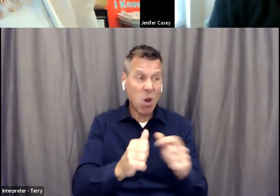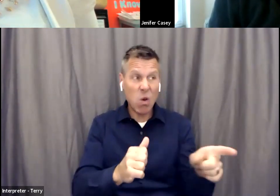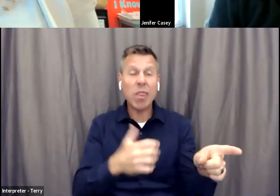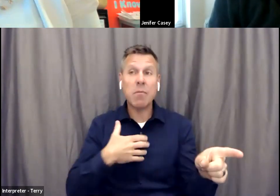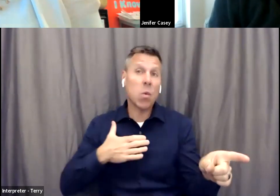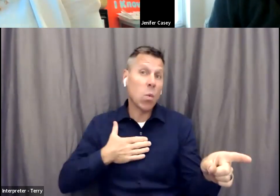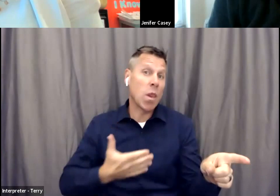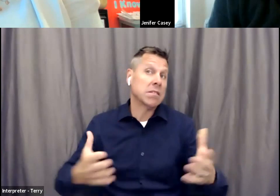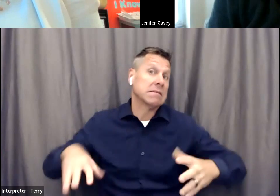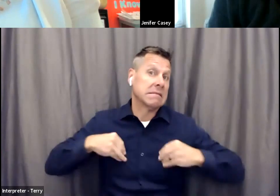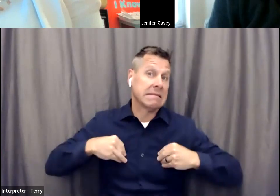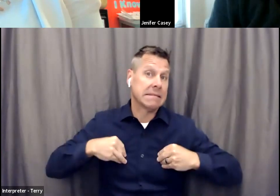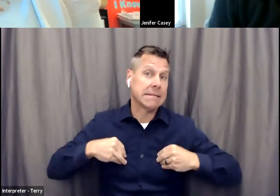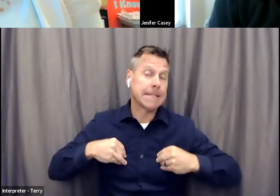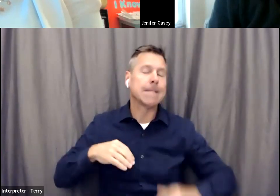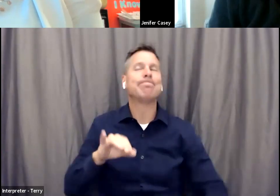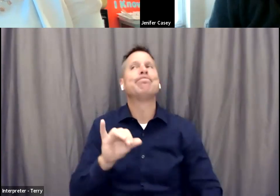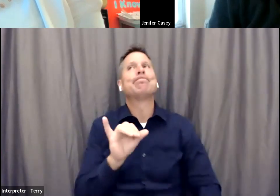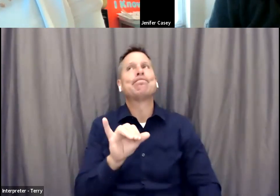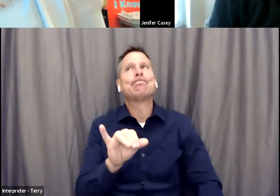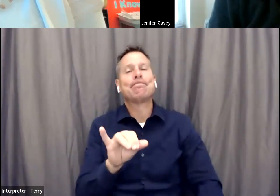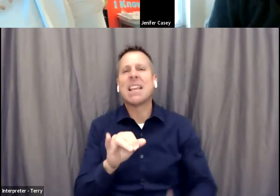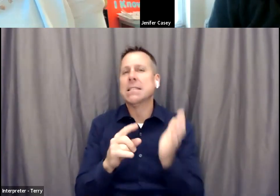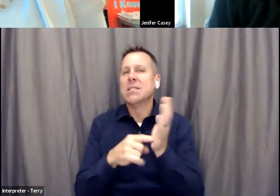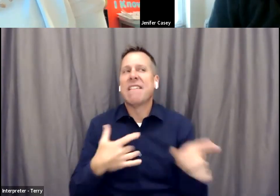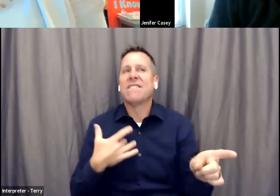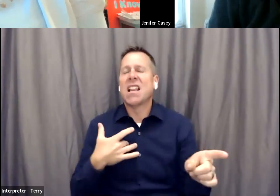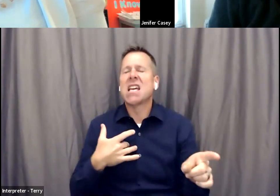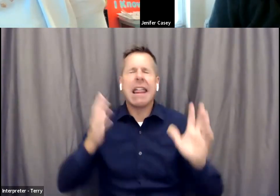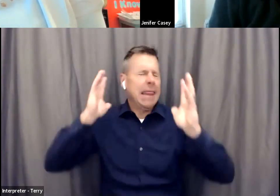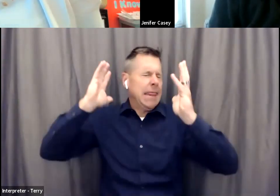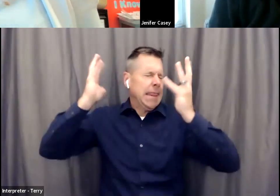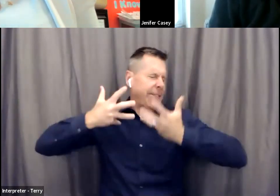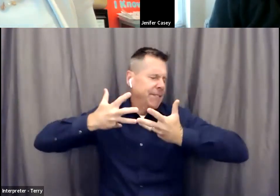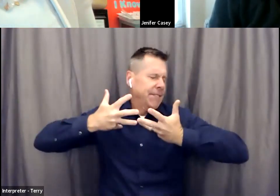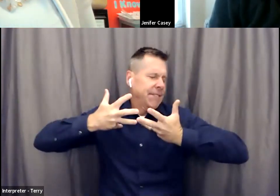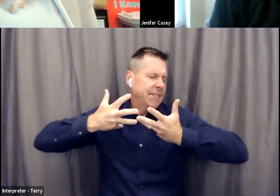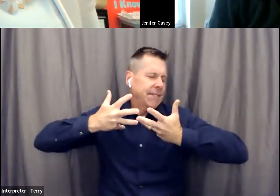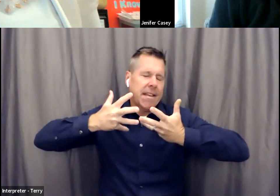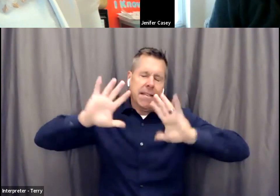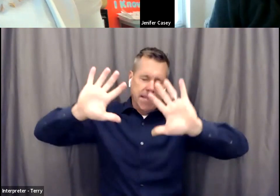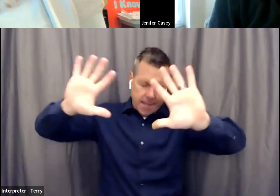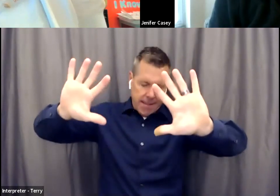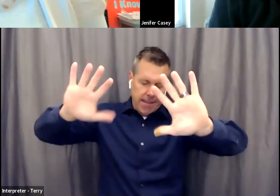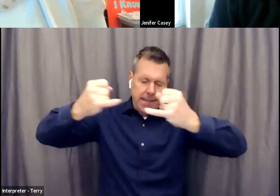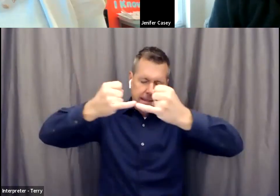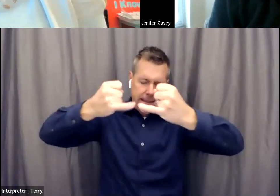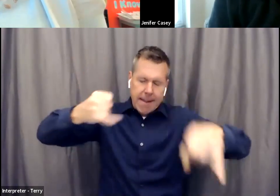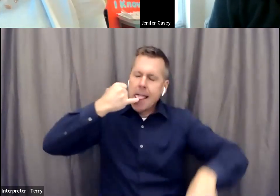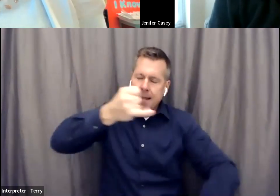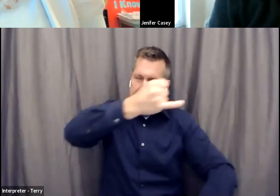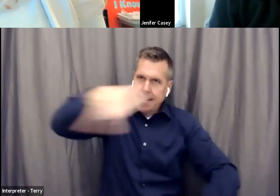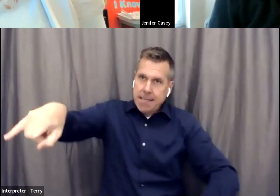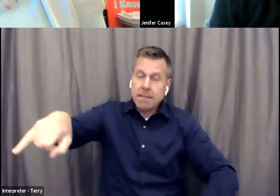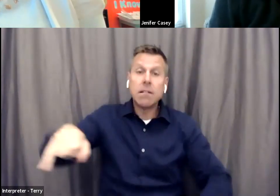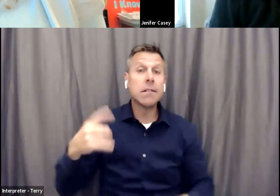valid point, because sometimes they just want to be left alone because they have been in environments with